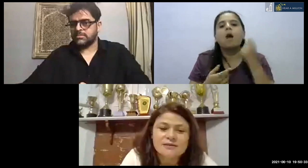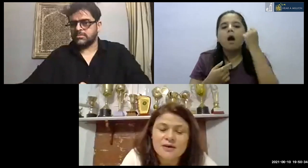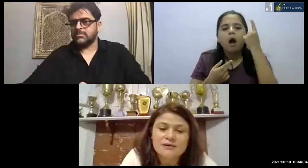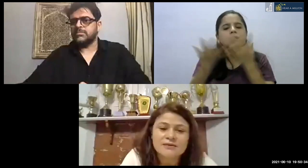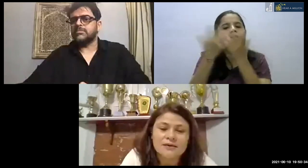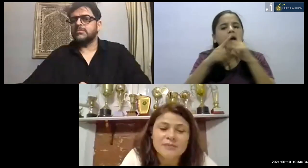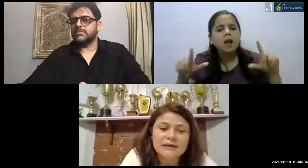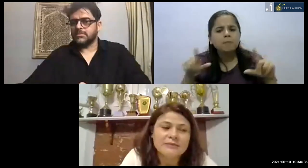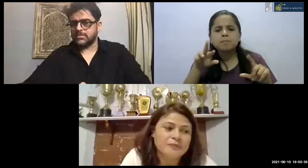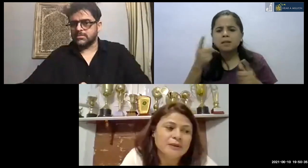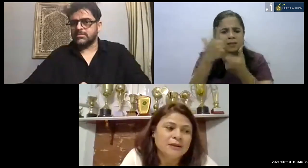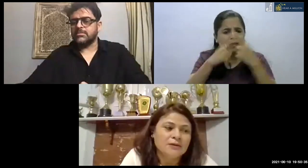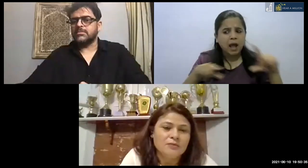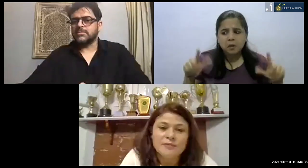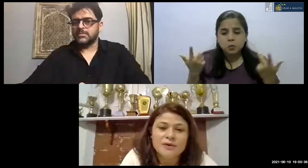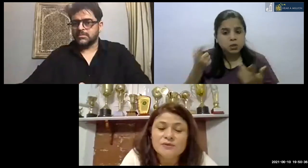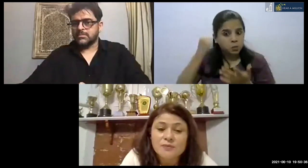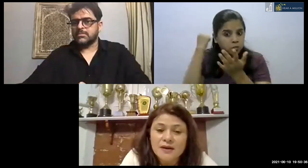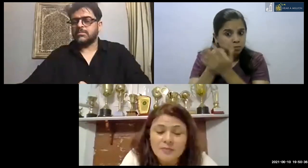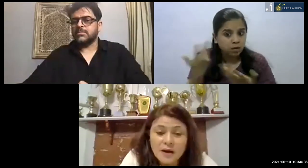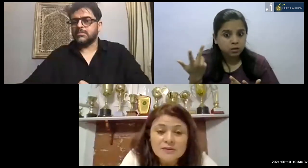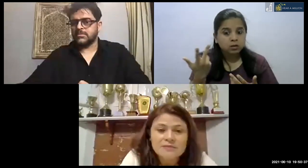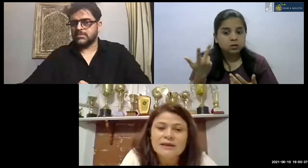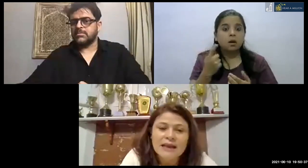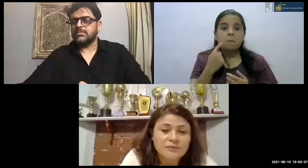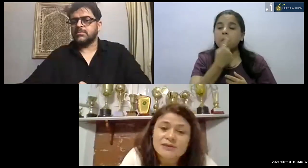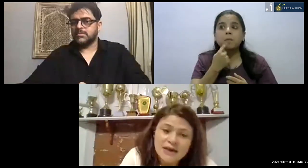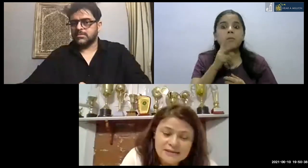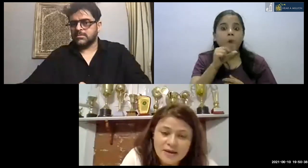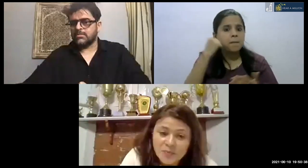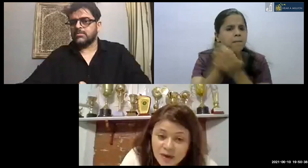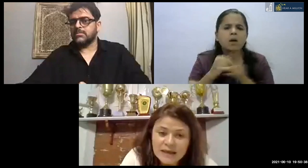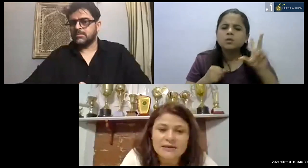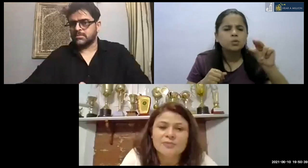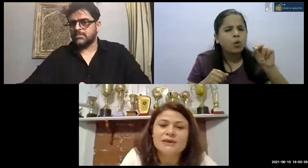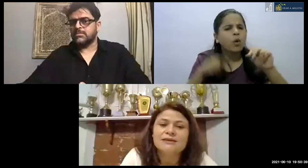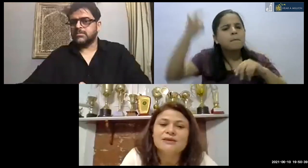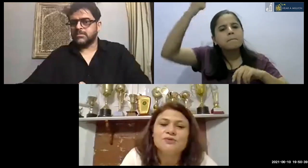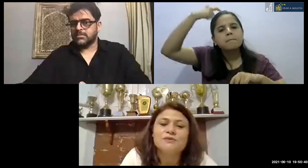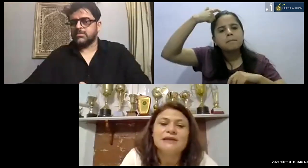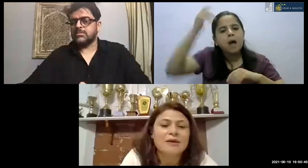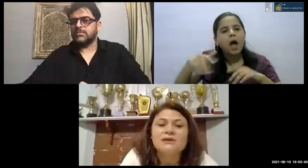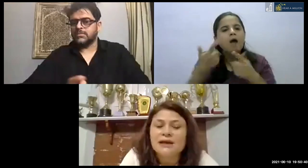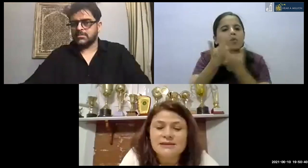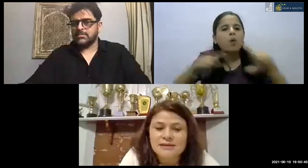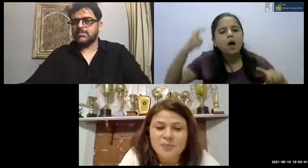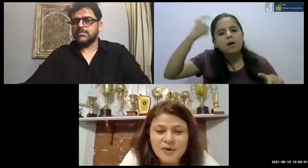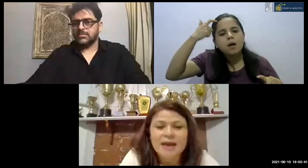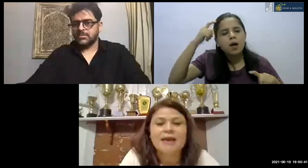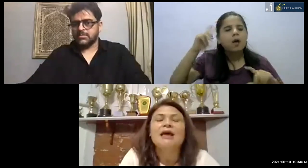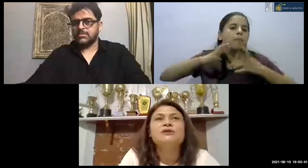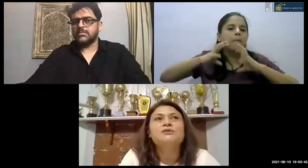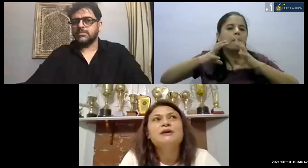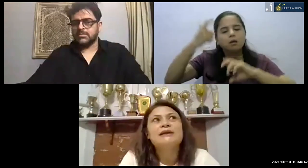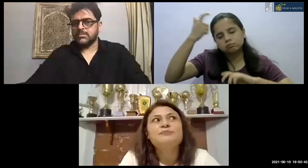language is not a medium where we use with our mouth, but language lies in our brain. The ability to use language lies in our